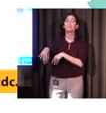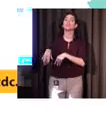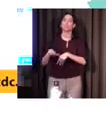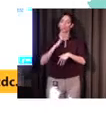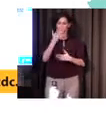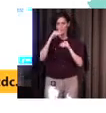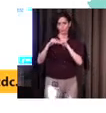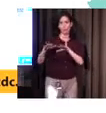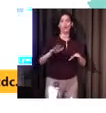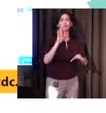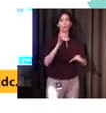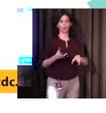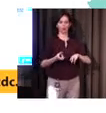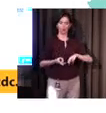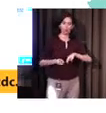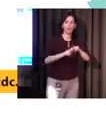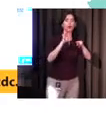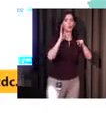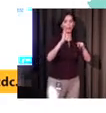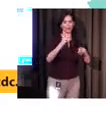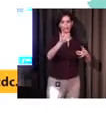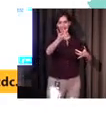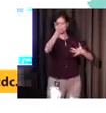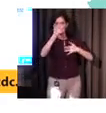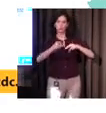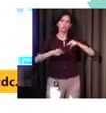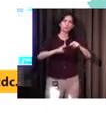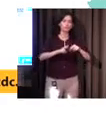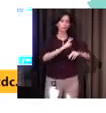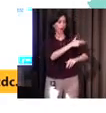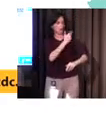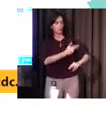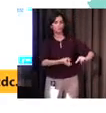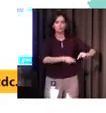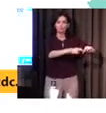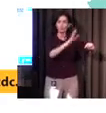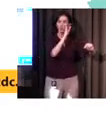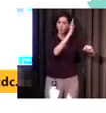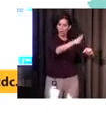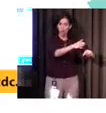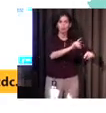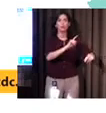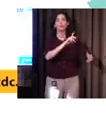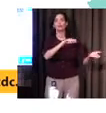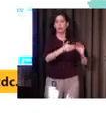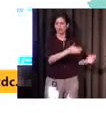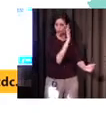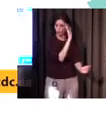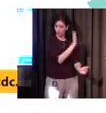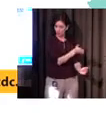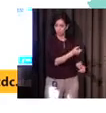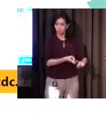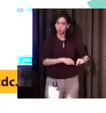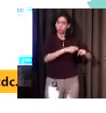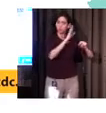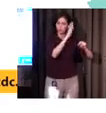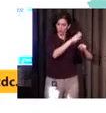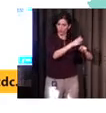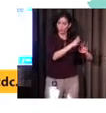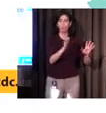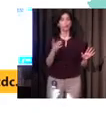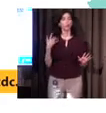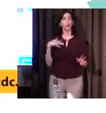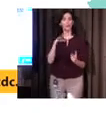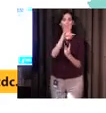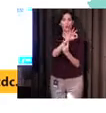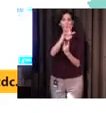go up. There'll be more people getting sick and in the hospital and eventually dying. But we can choose our